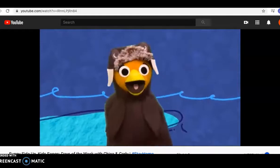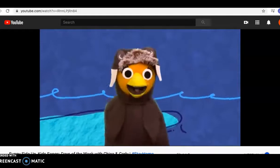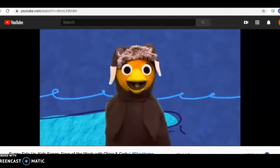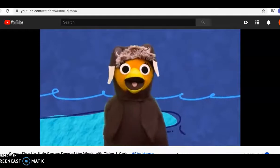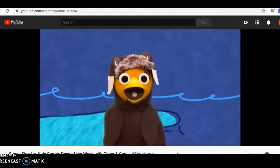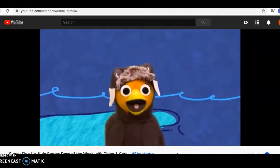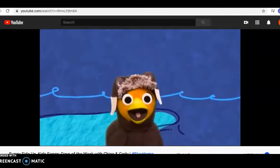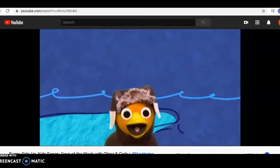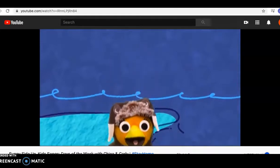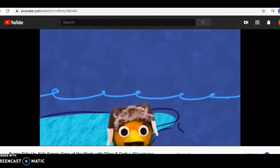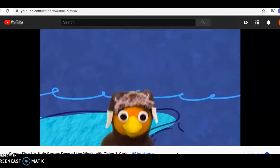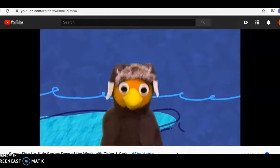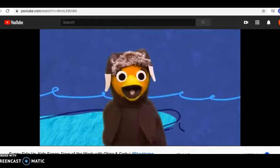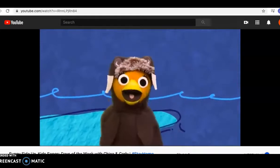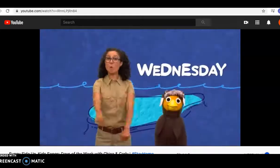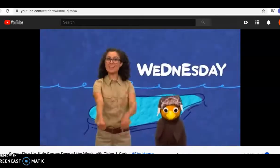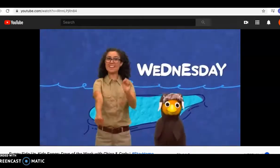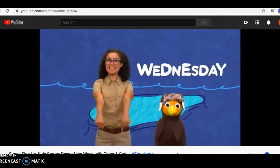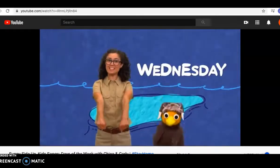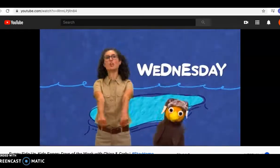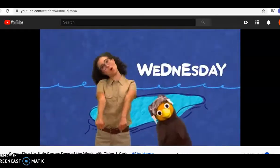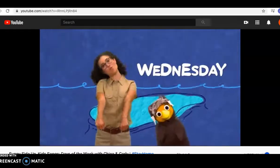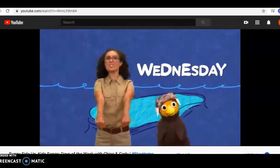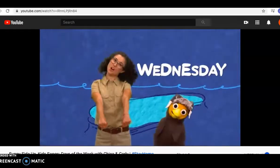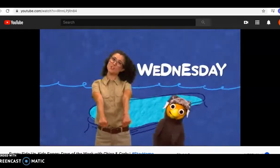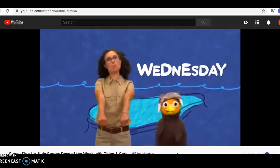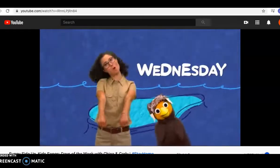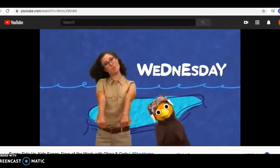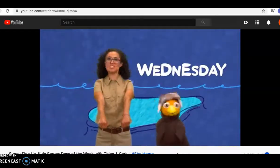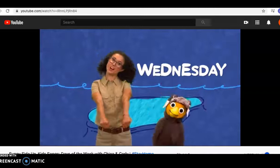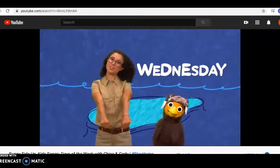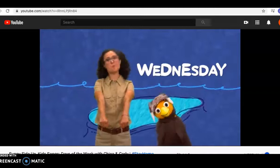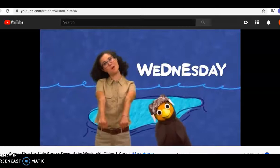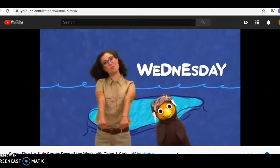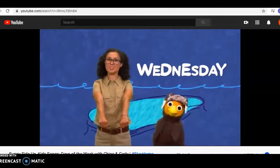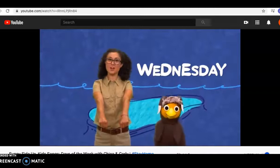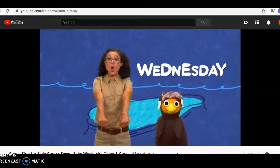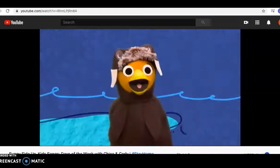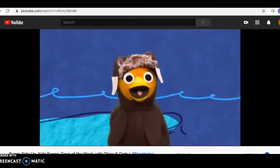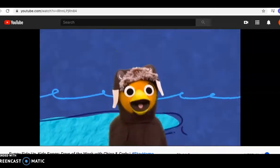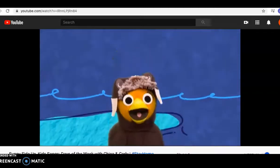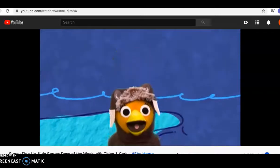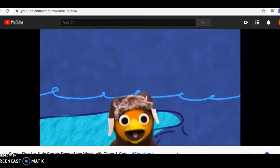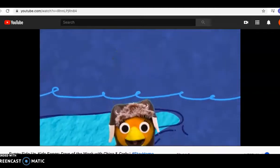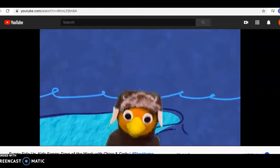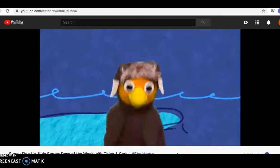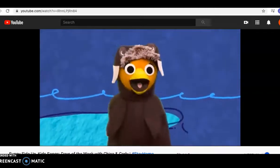Walrus, walrus. Wednesday, get your walrus on, your walrus on, your walrus on.